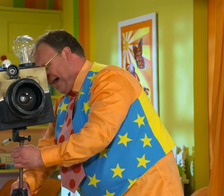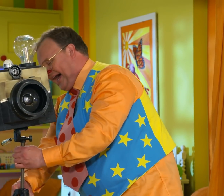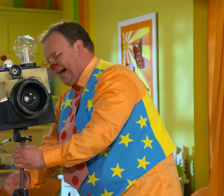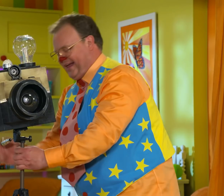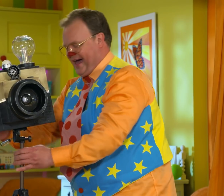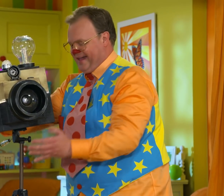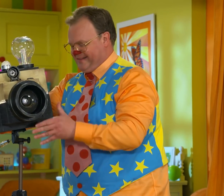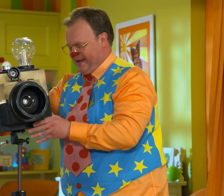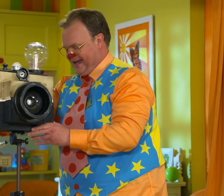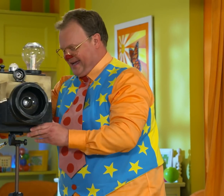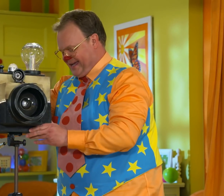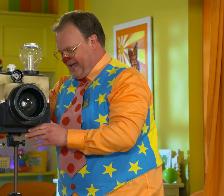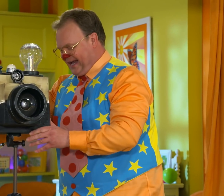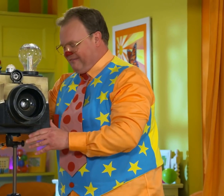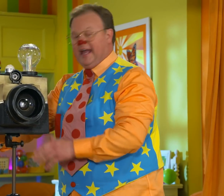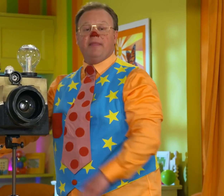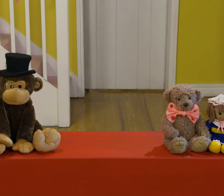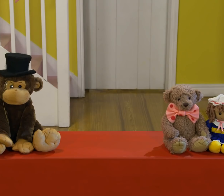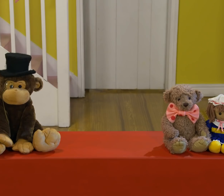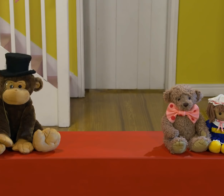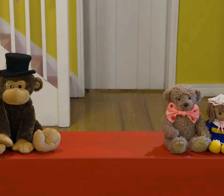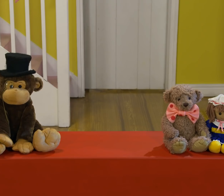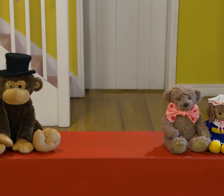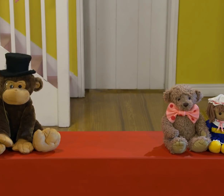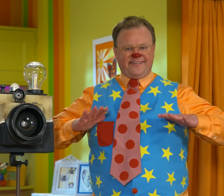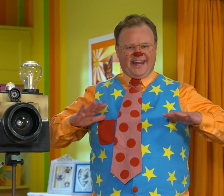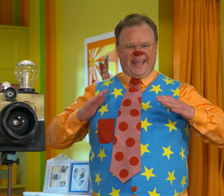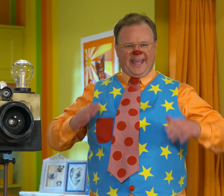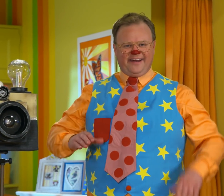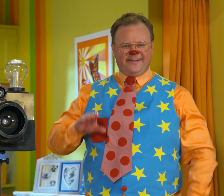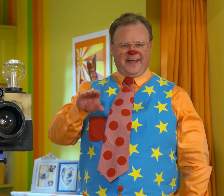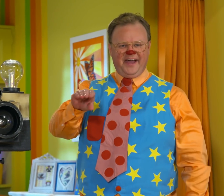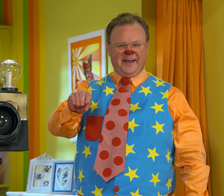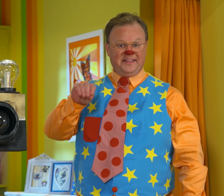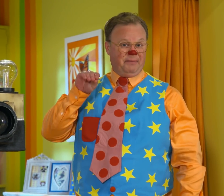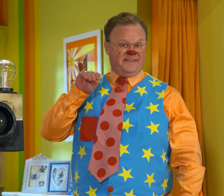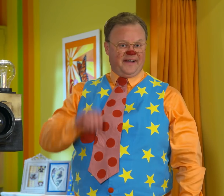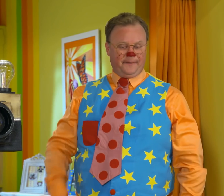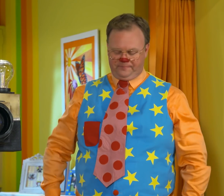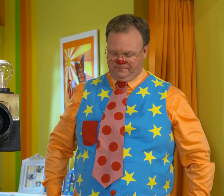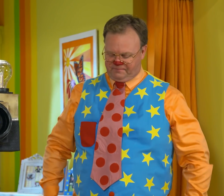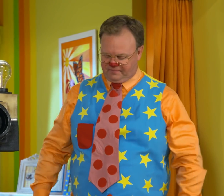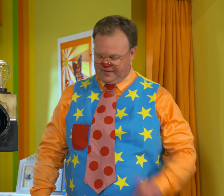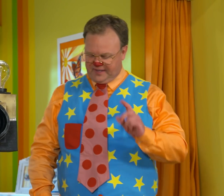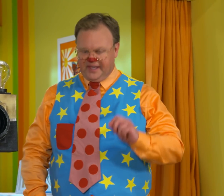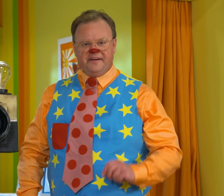Oh, that's better. Lovely. We are now ready to take the picture. A